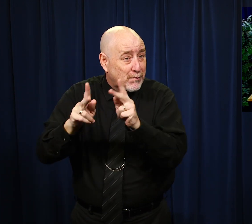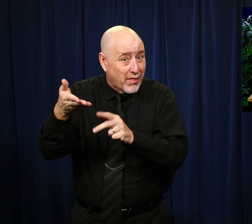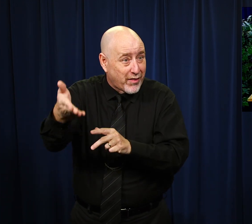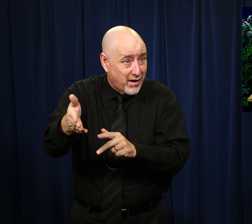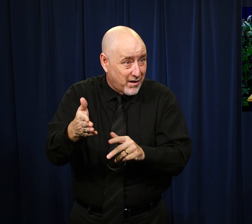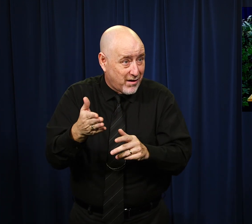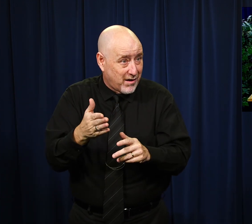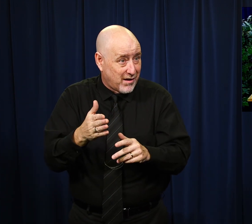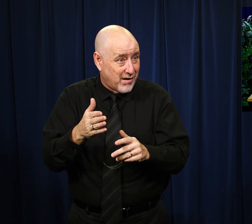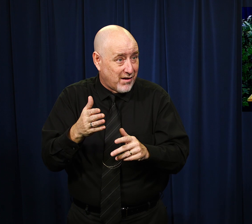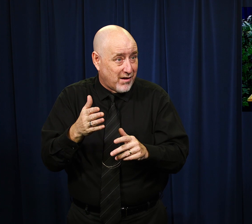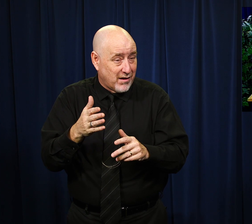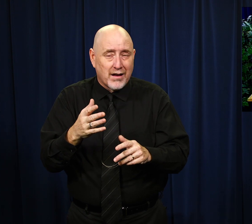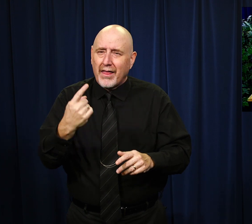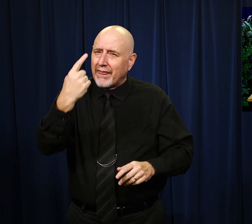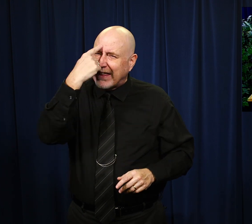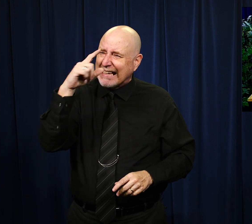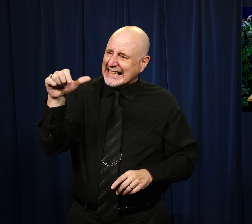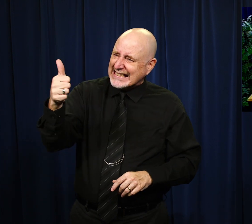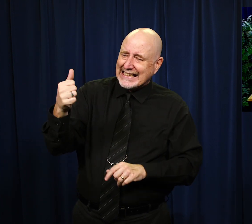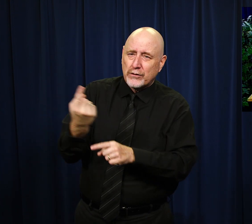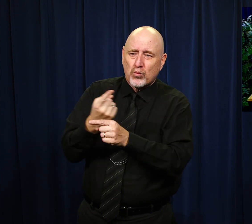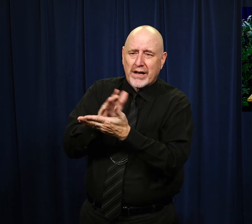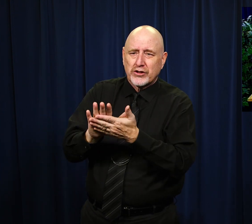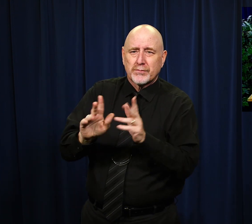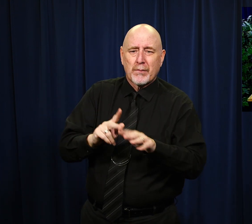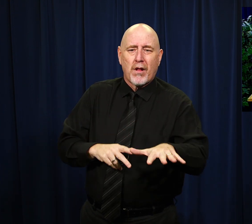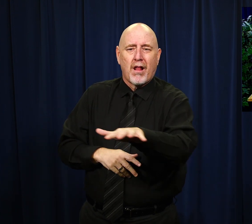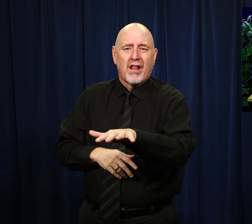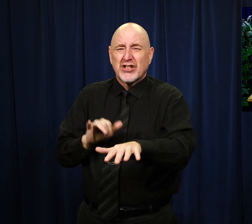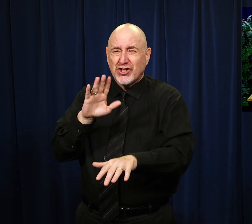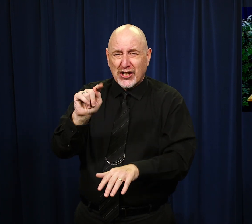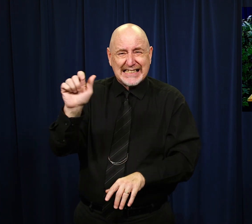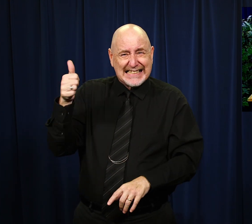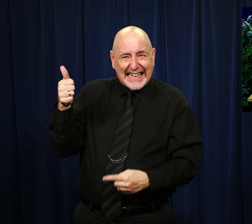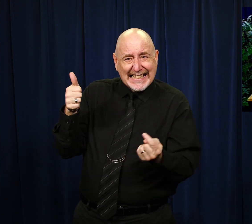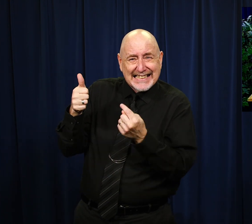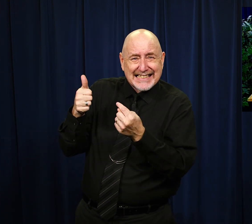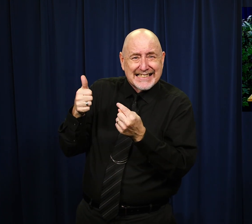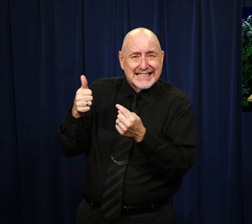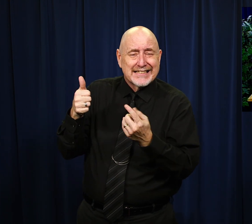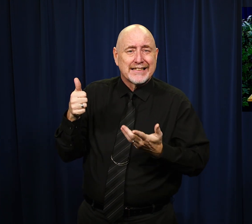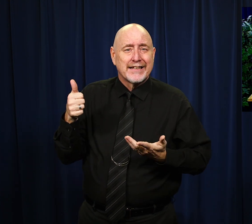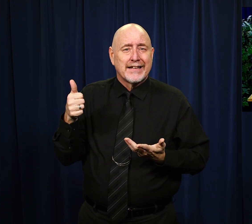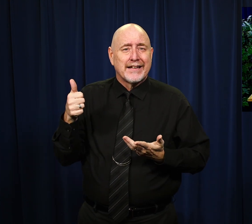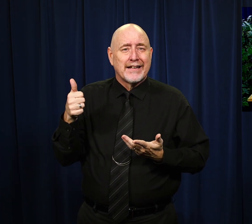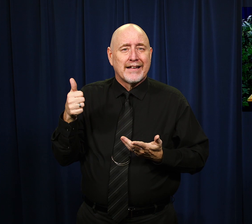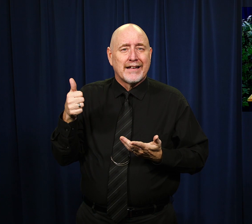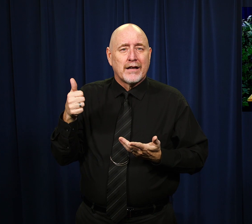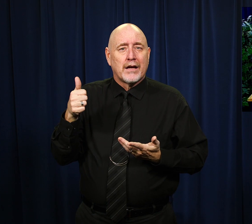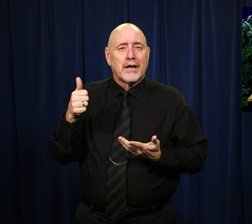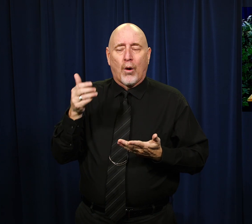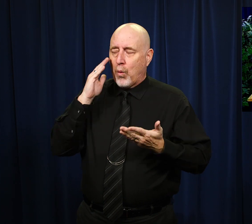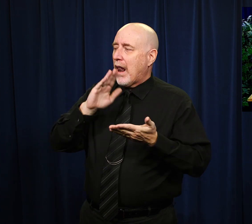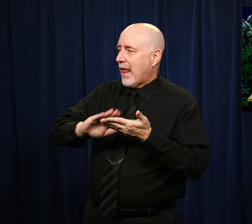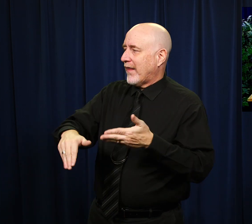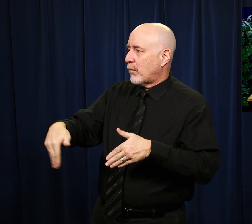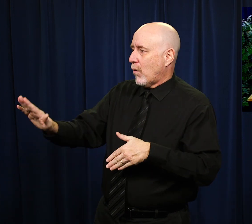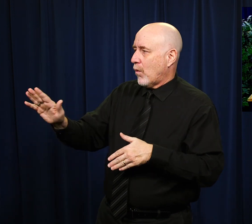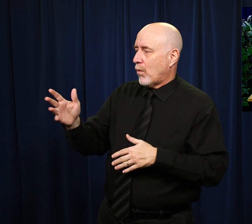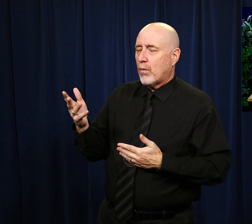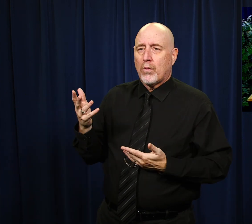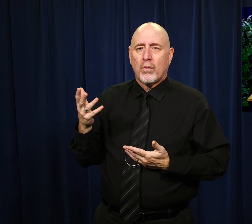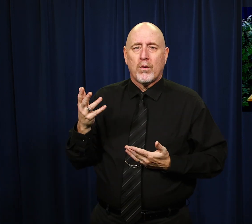people. Think about that. 10 righteous in that. If there are just 10, he will let them go.